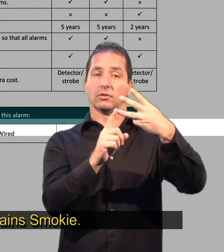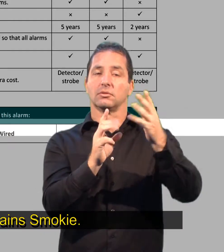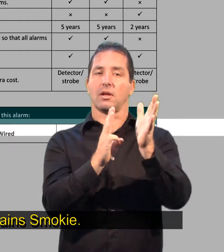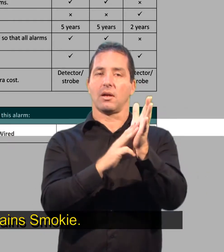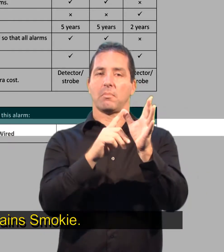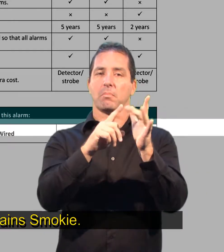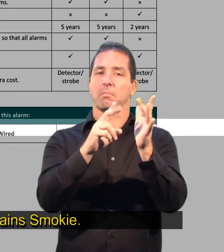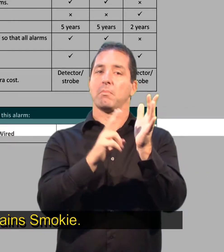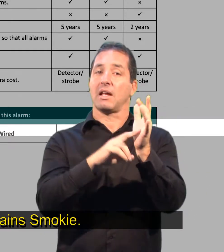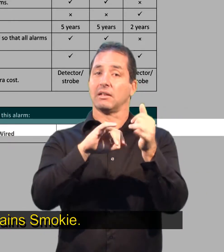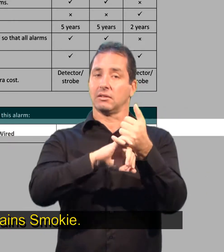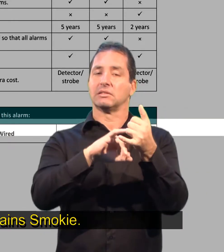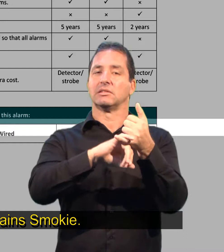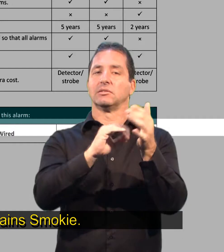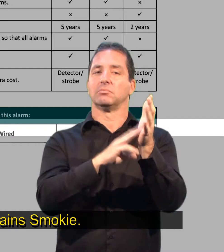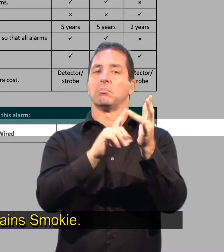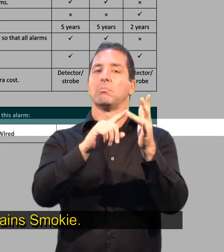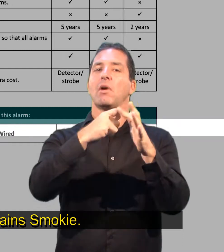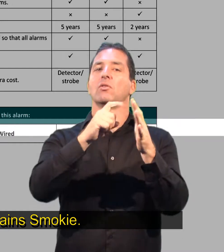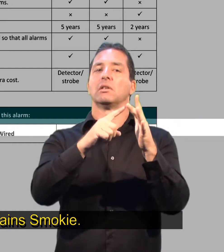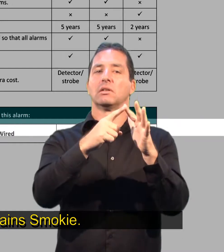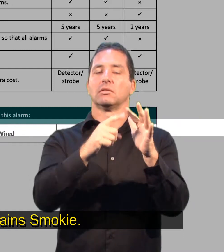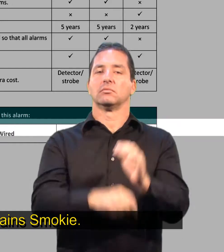and the Mains Smokie.